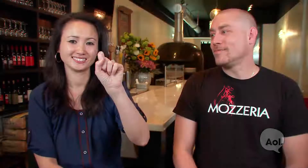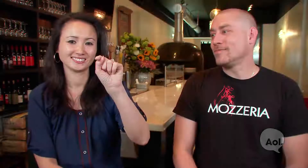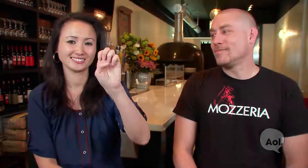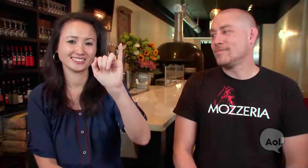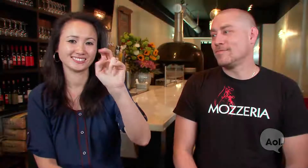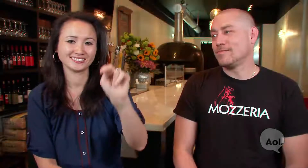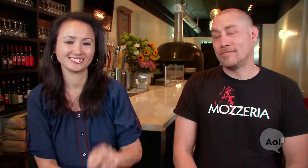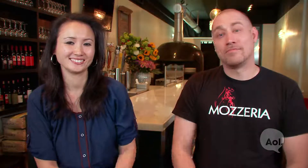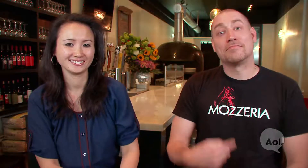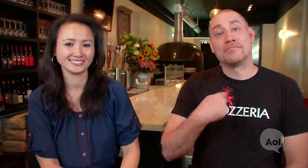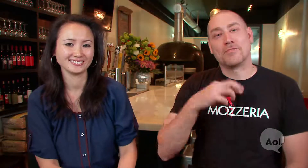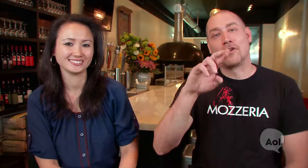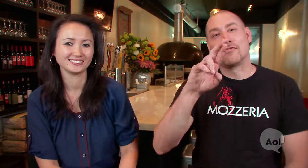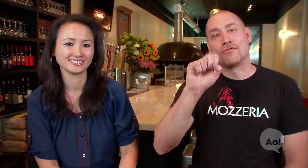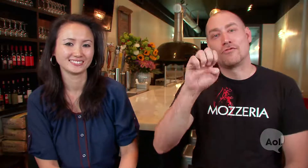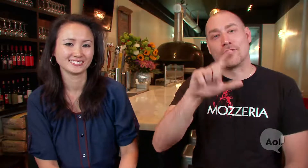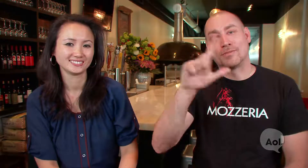I'm Melody Stein. And I'm Russell Stein.